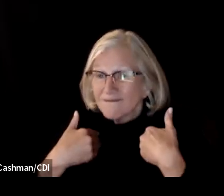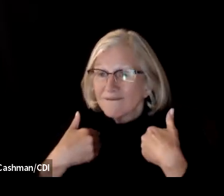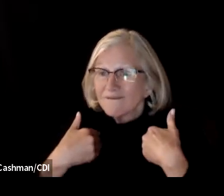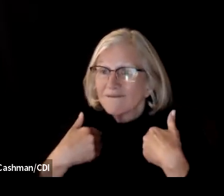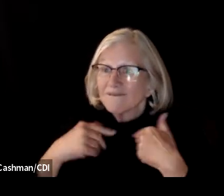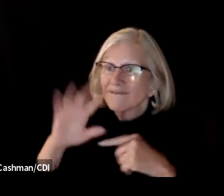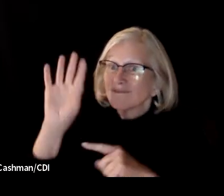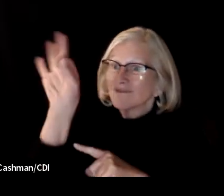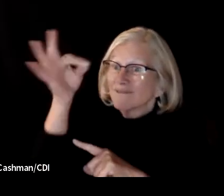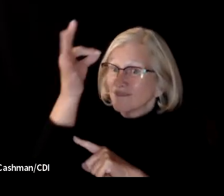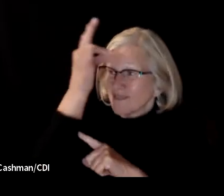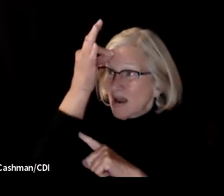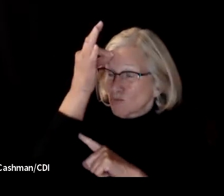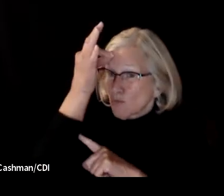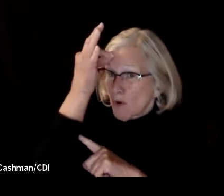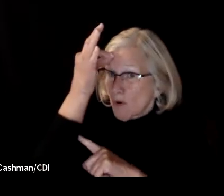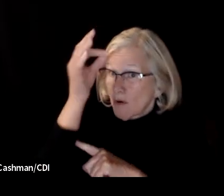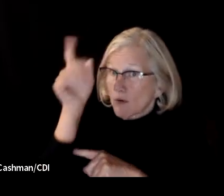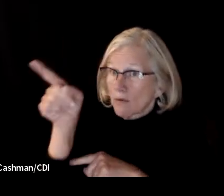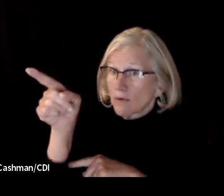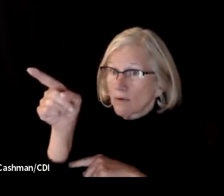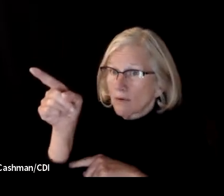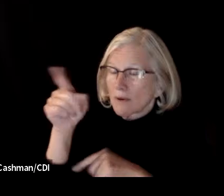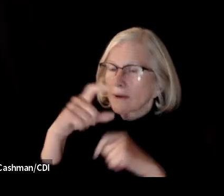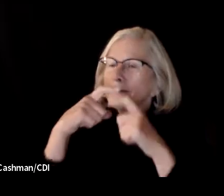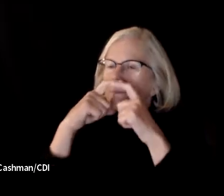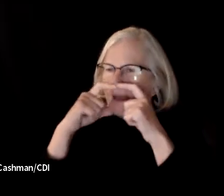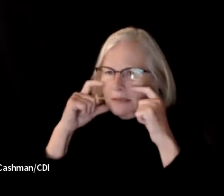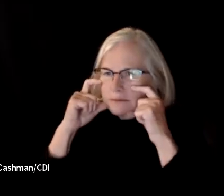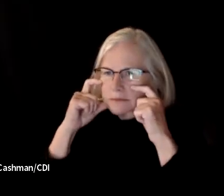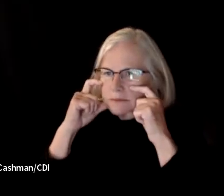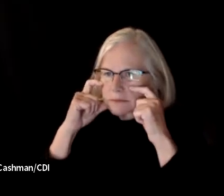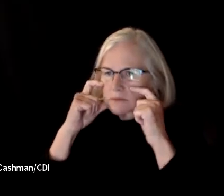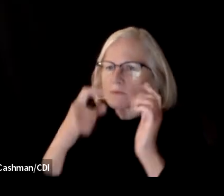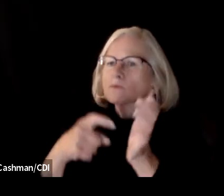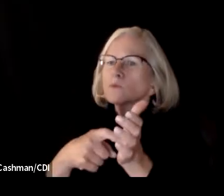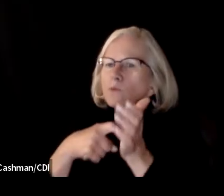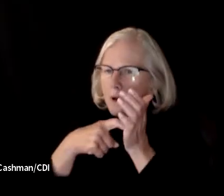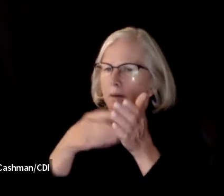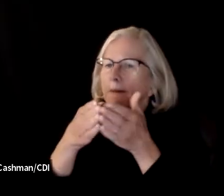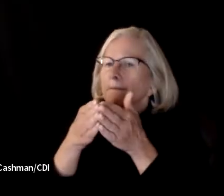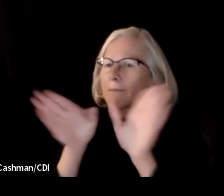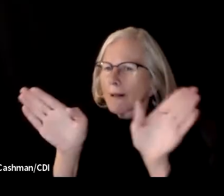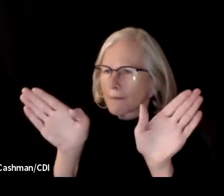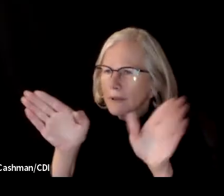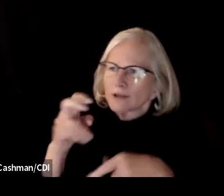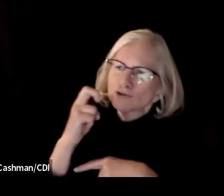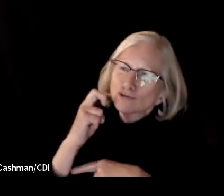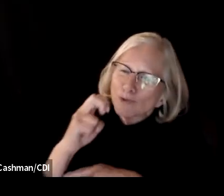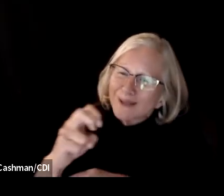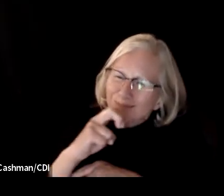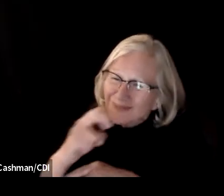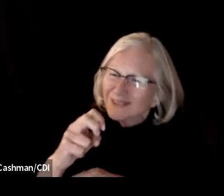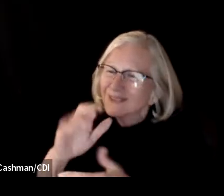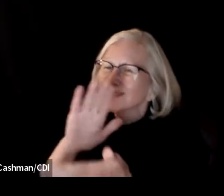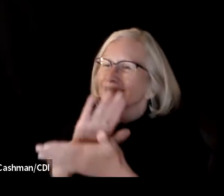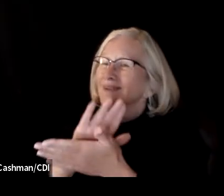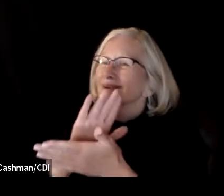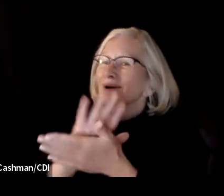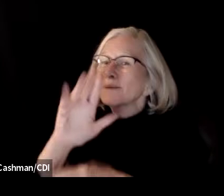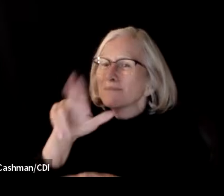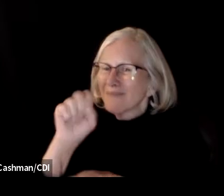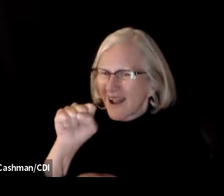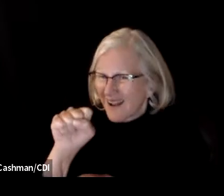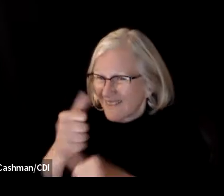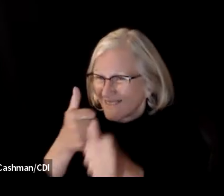masking is universal on public transportation, including school buses. So that remains a federal requirement. And in